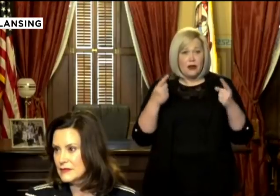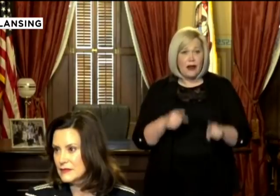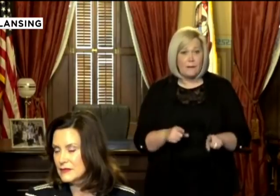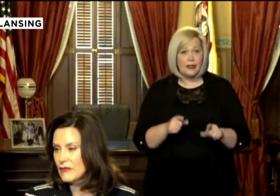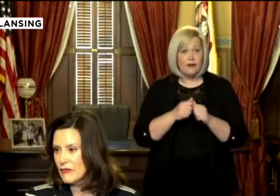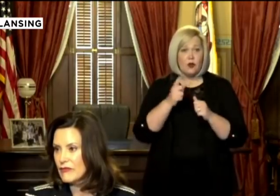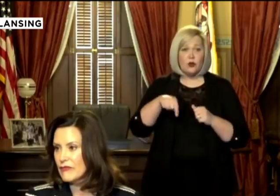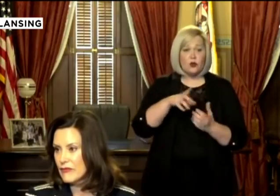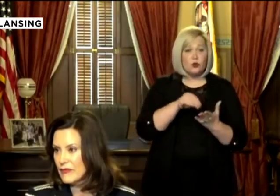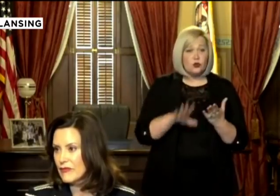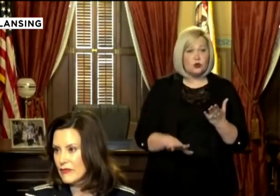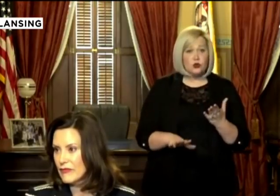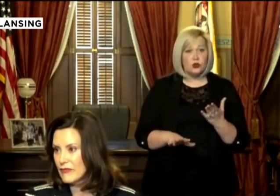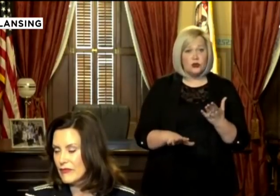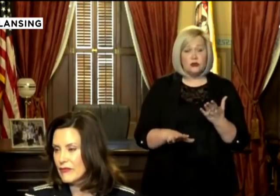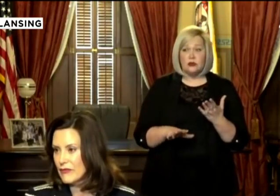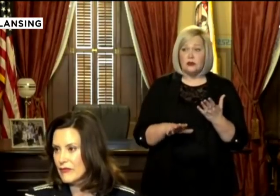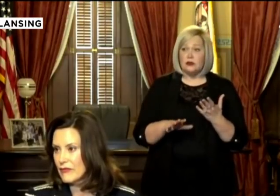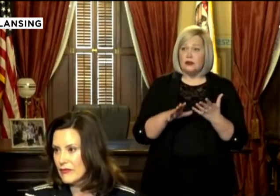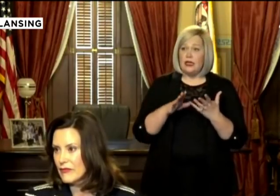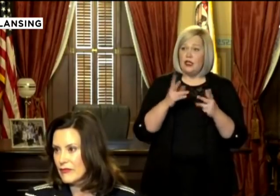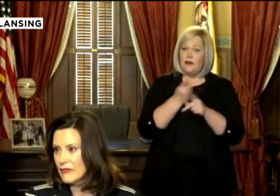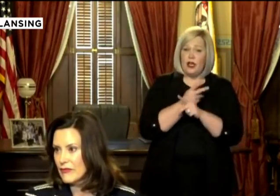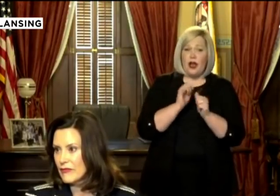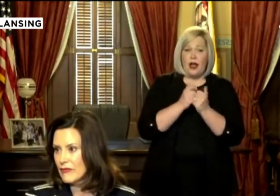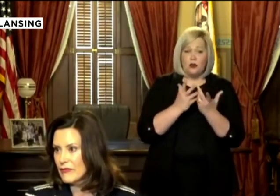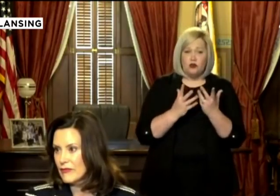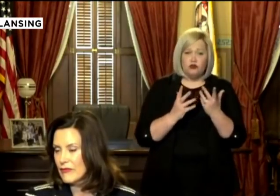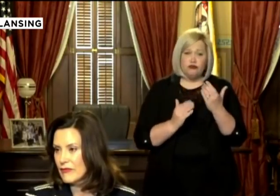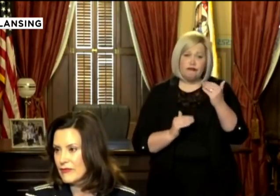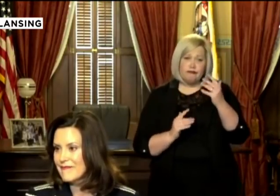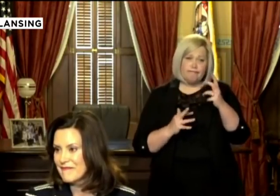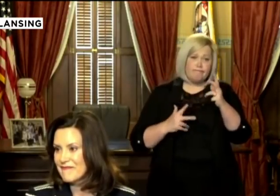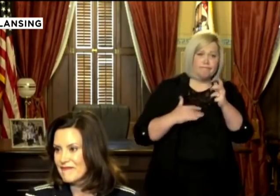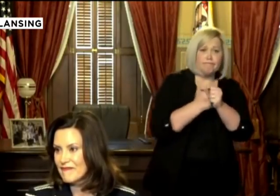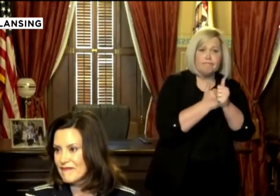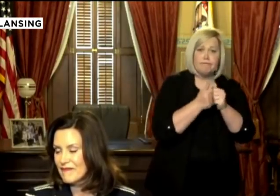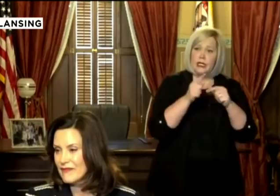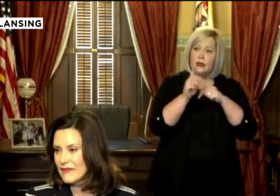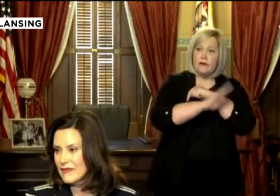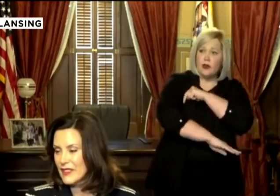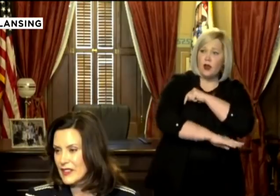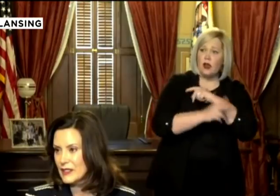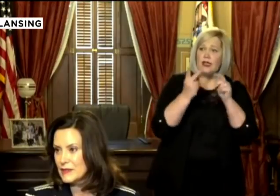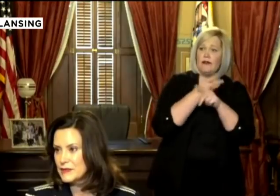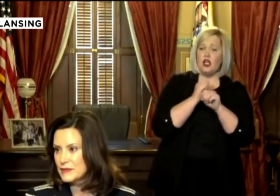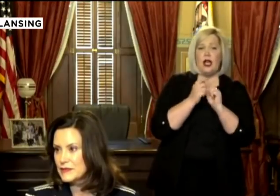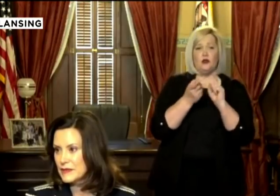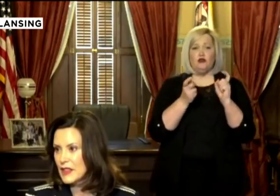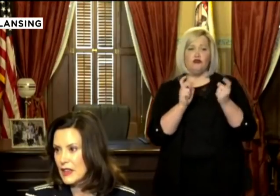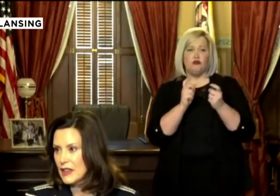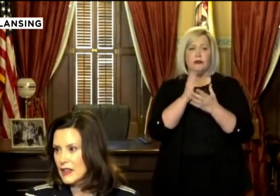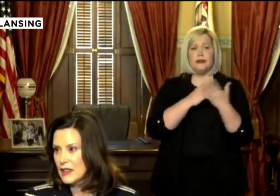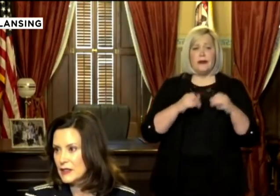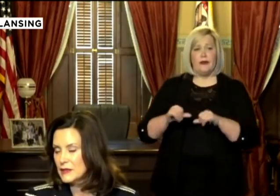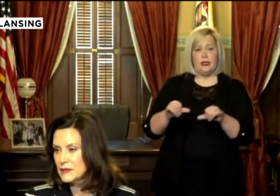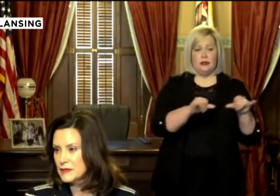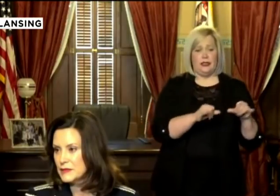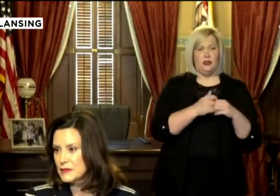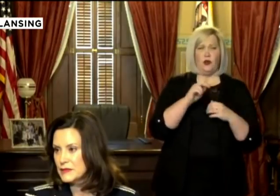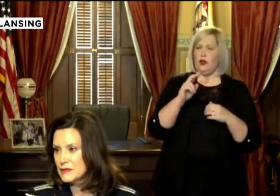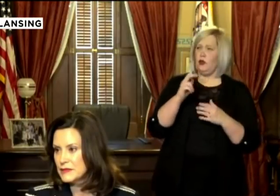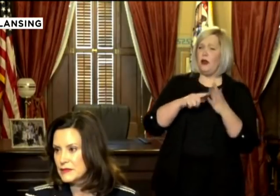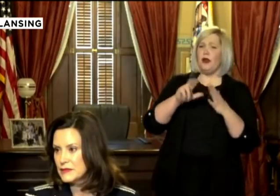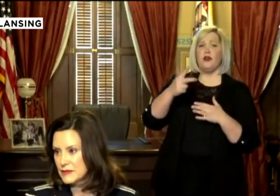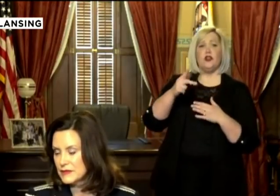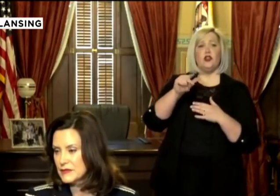then expanding on that in the fall? And what conversations need to be had about adjusting some of the standards for what third